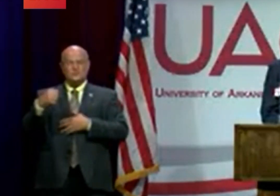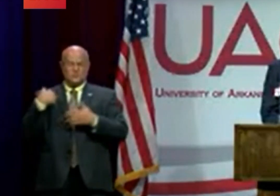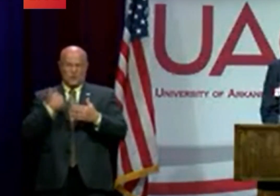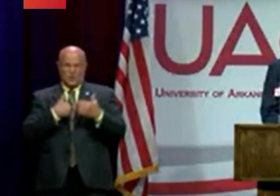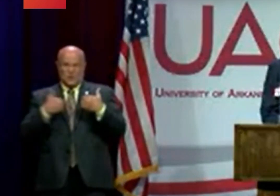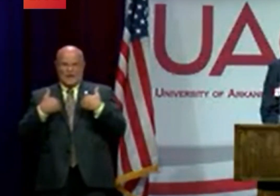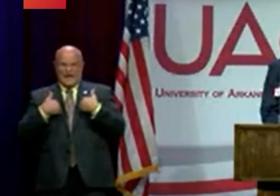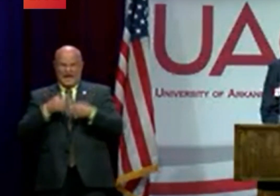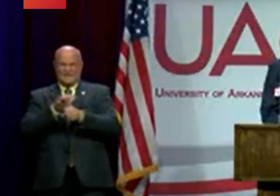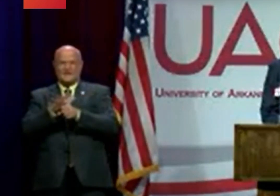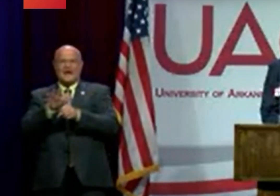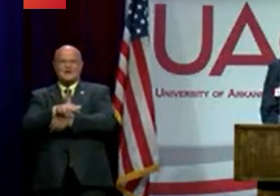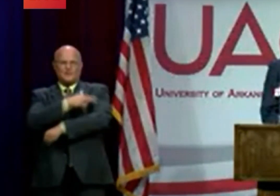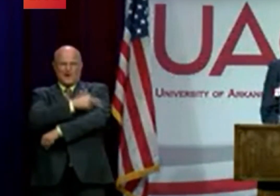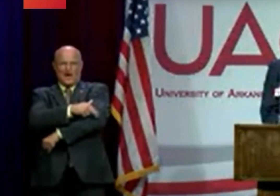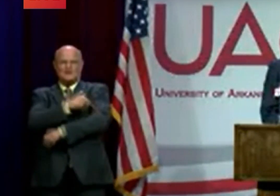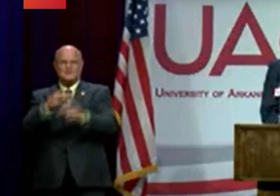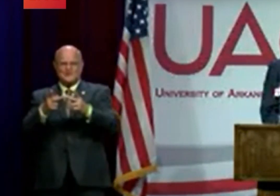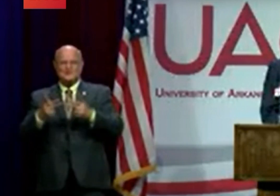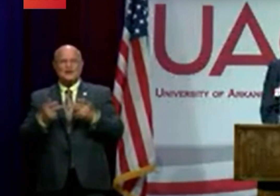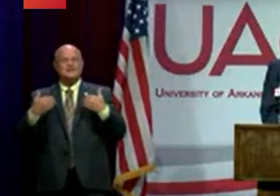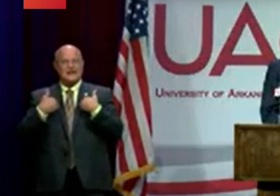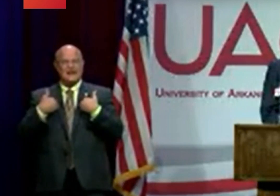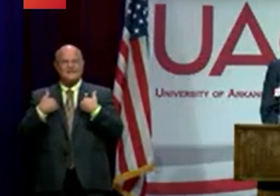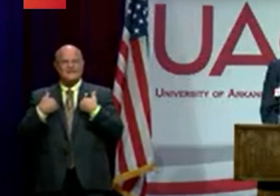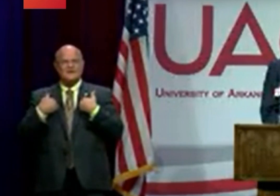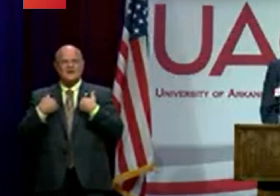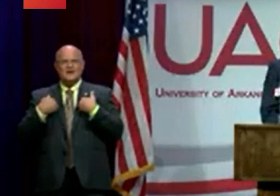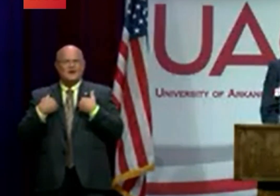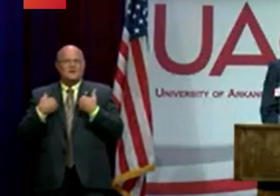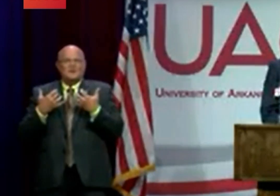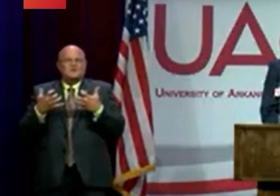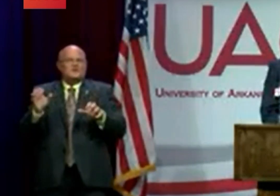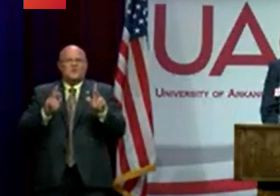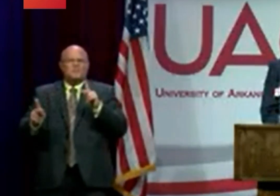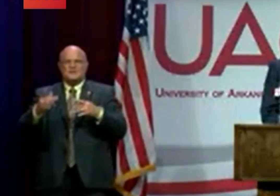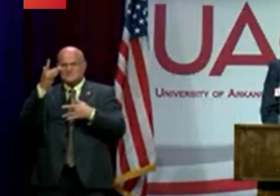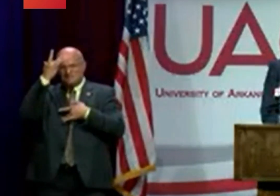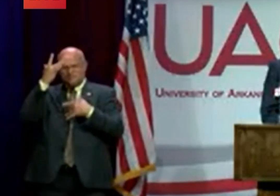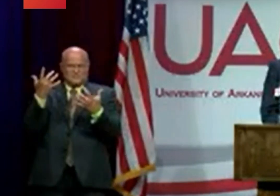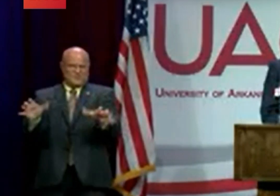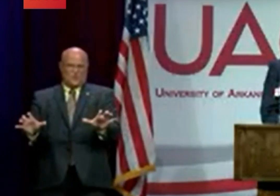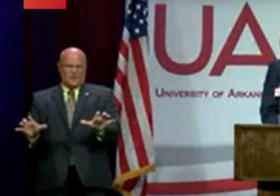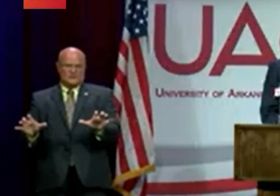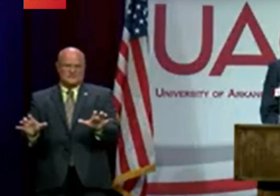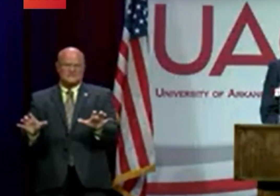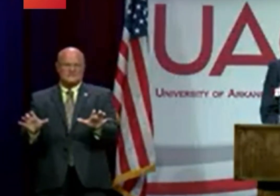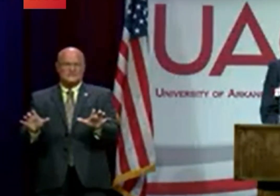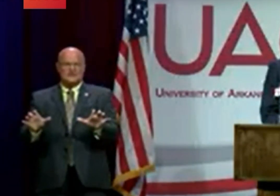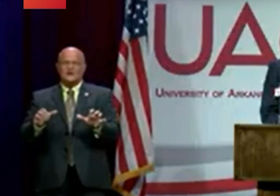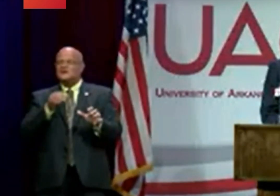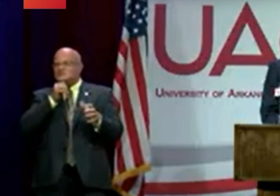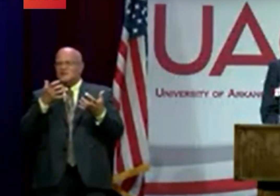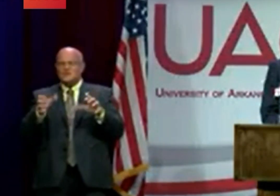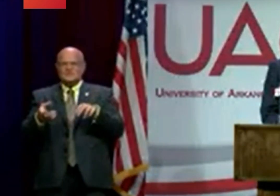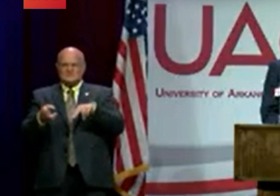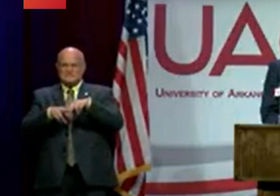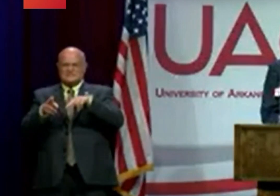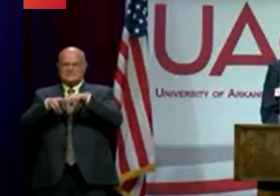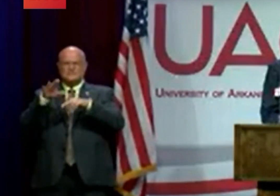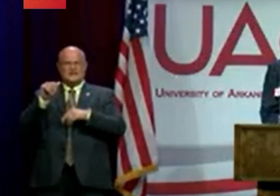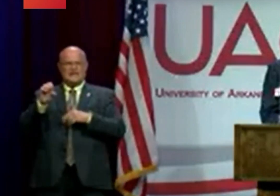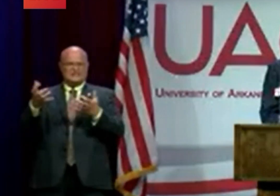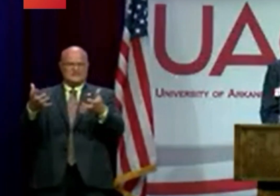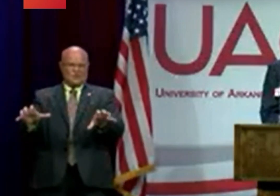have adequate hospital space, but we don't want people to get ill. We don't want to have that increase in cases. And